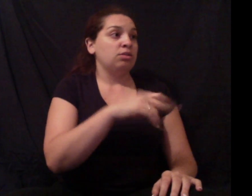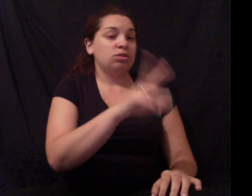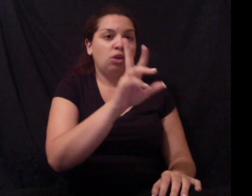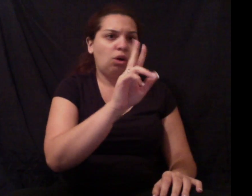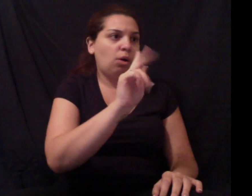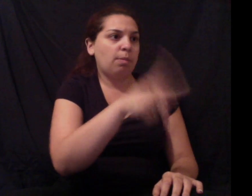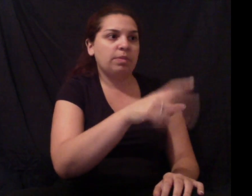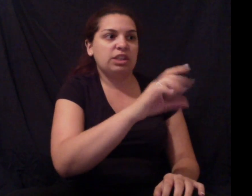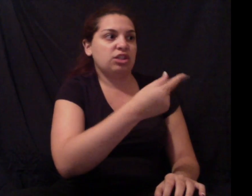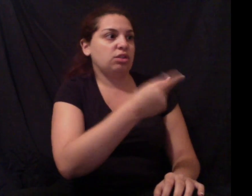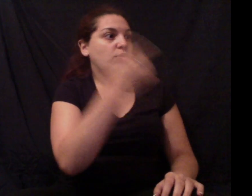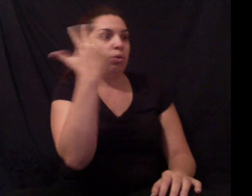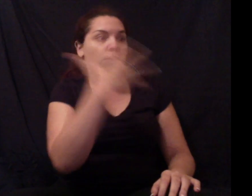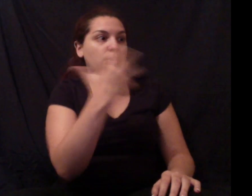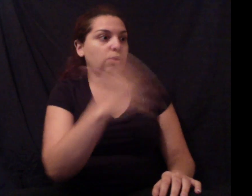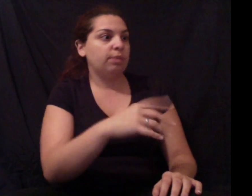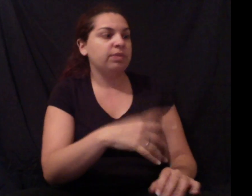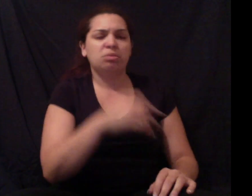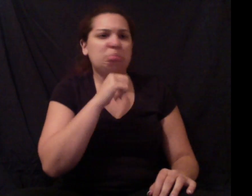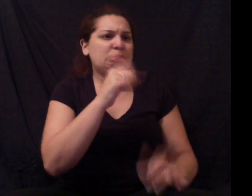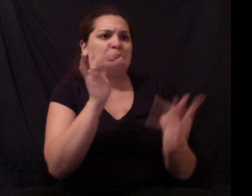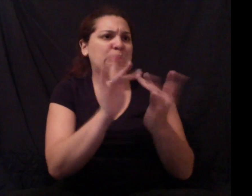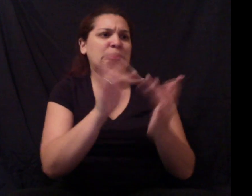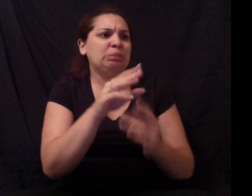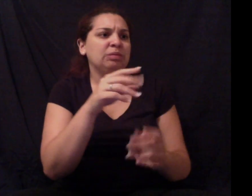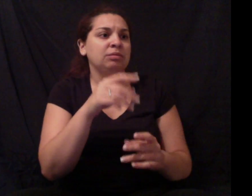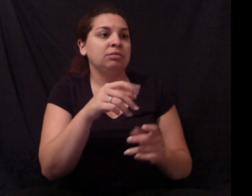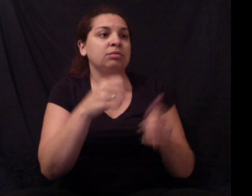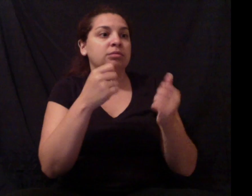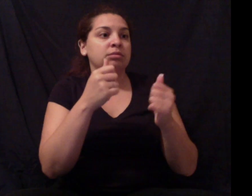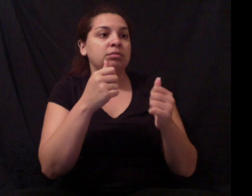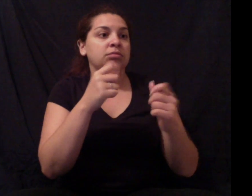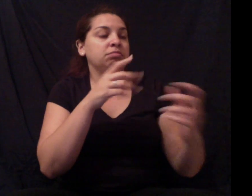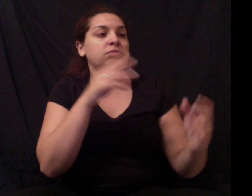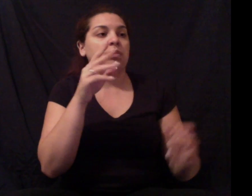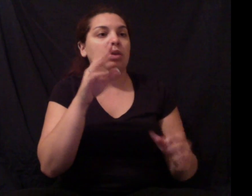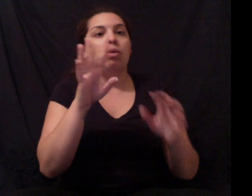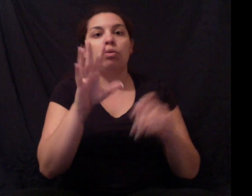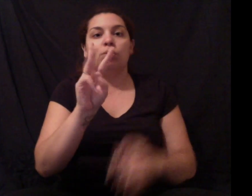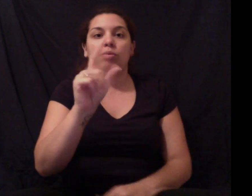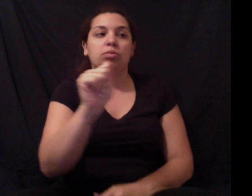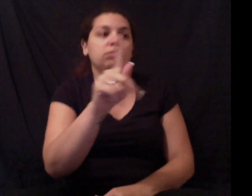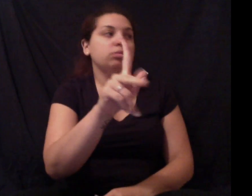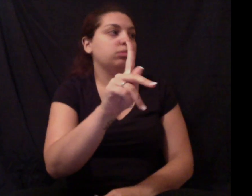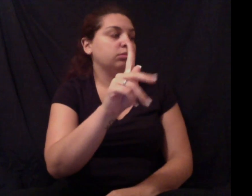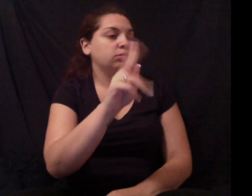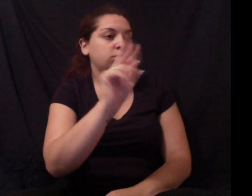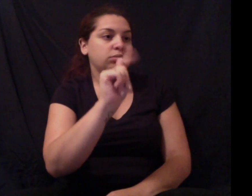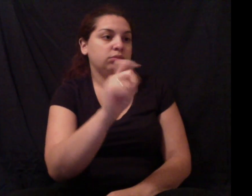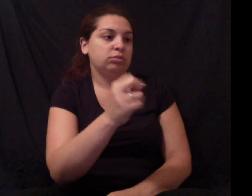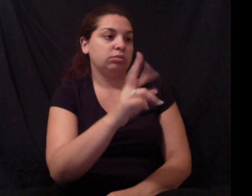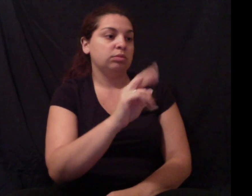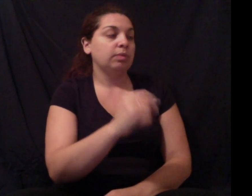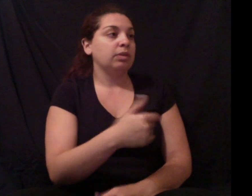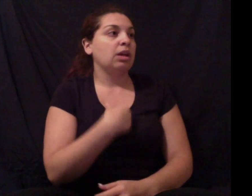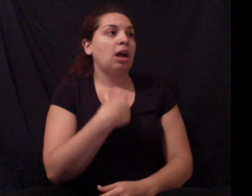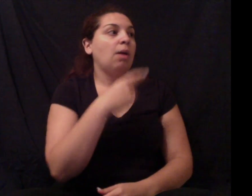so straightforward. There was no internet walkthroughs or anything like that. So, but yeah, that was the first game that I remember just being in